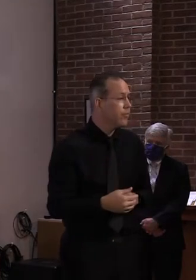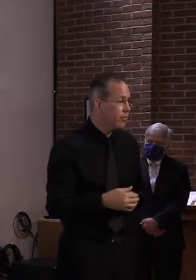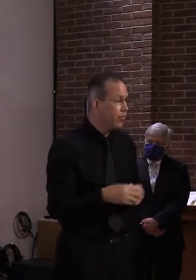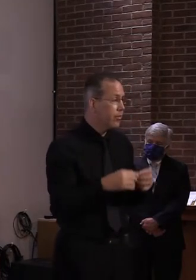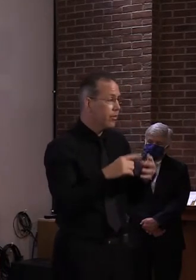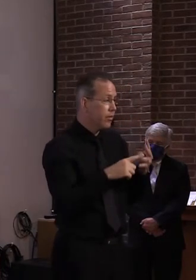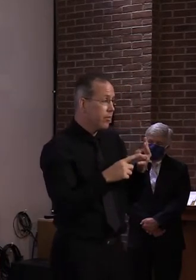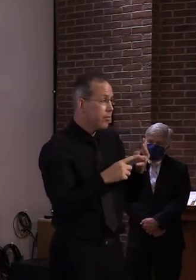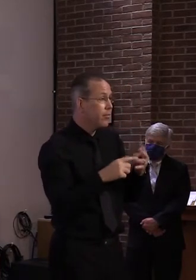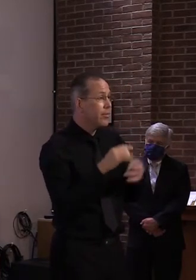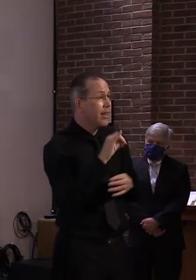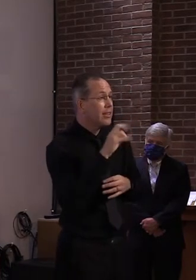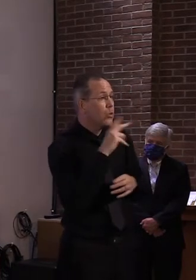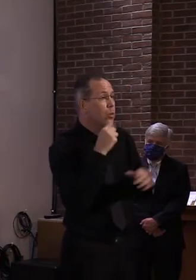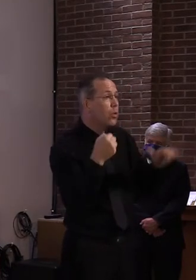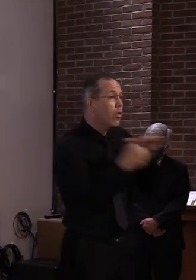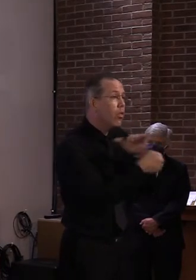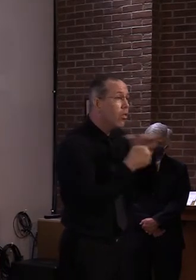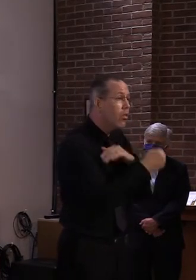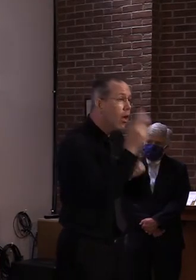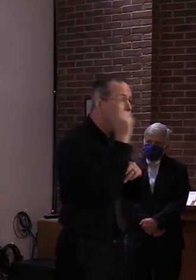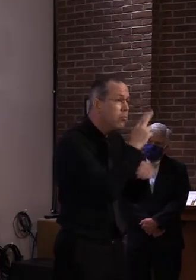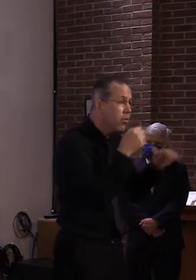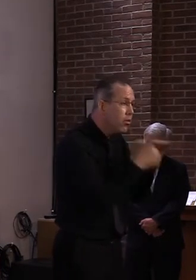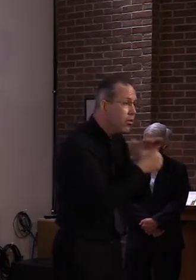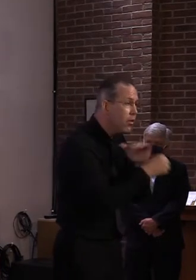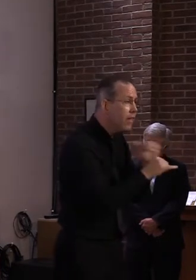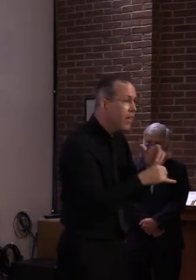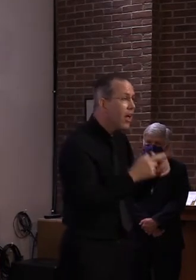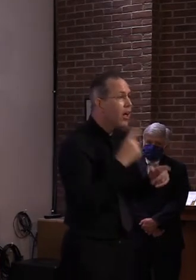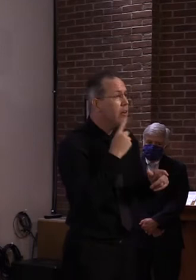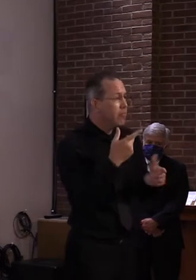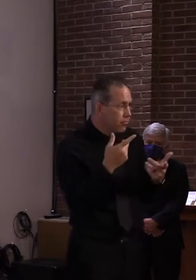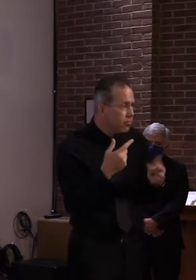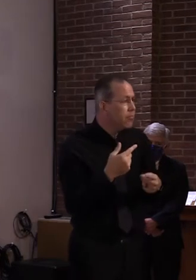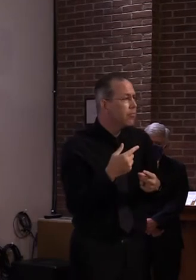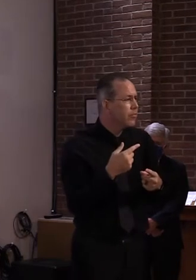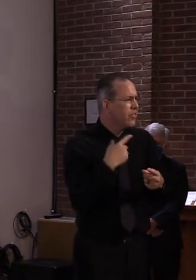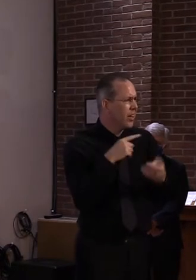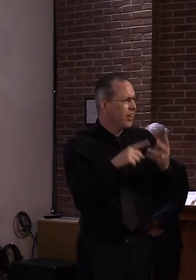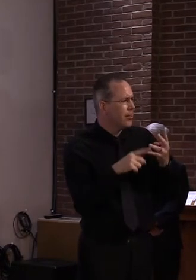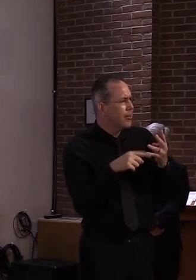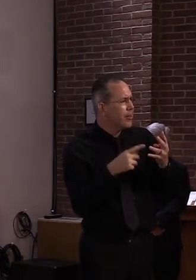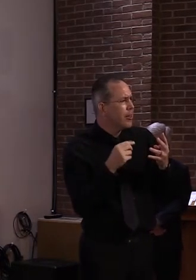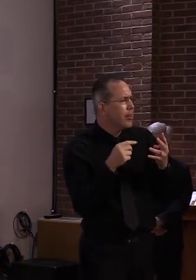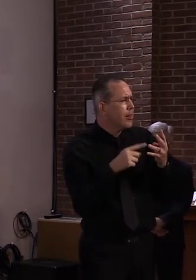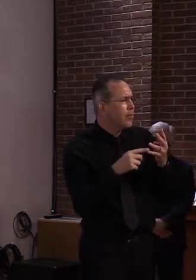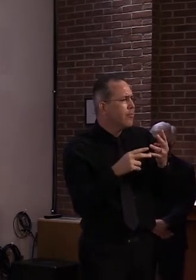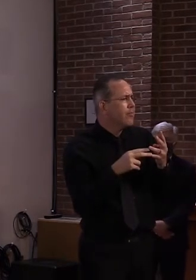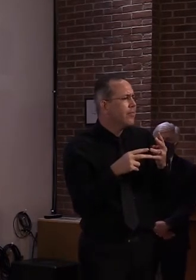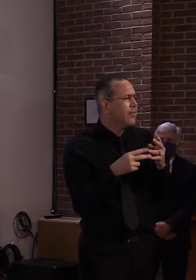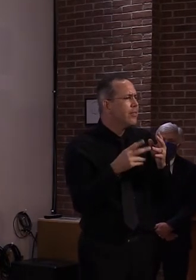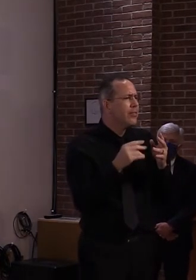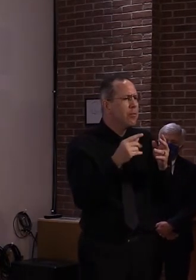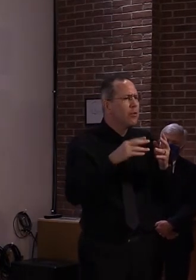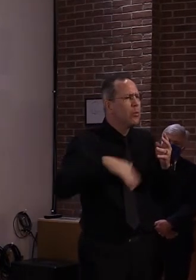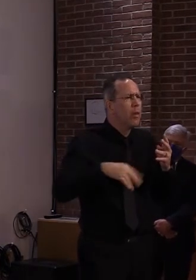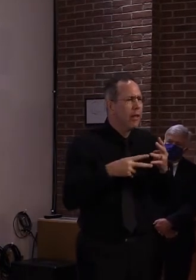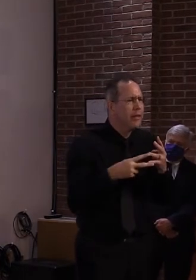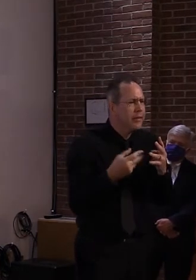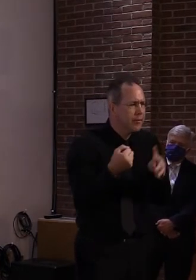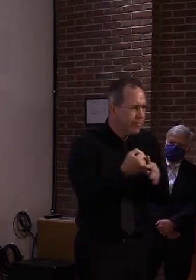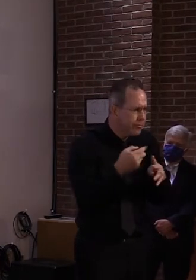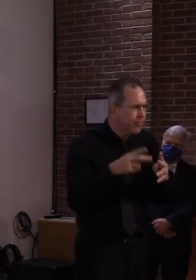because when you're worrying about those, you're way too late. You've missed the ball. and it's a really serious